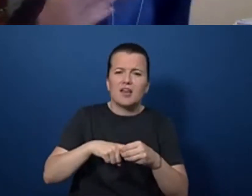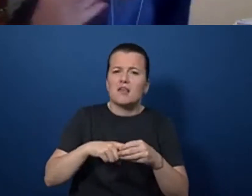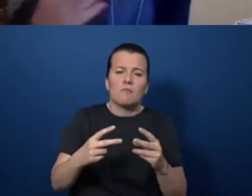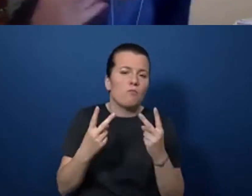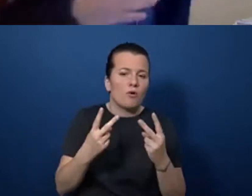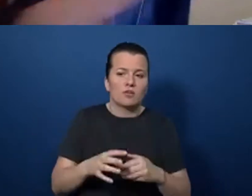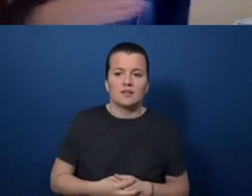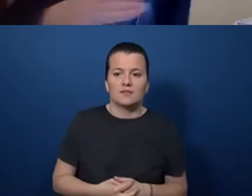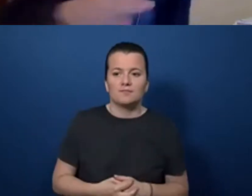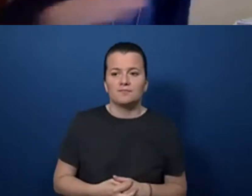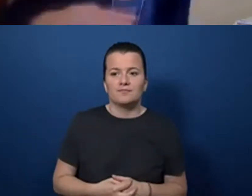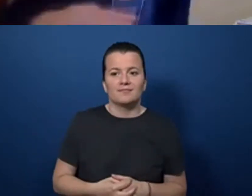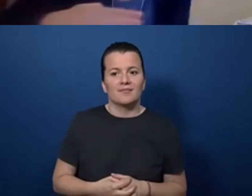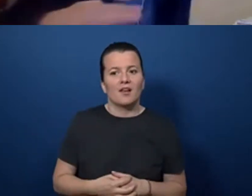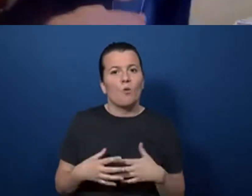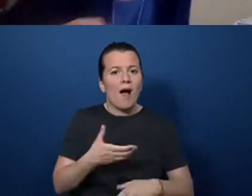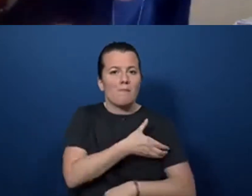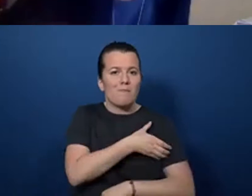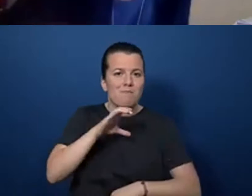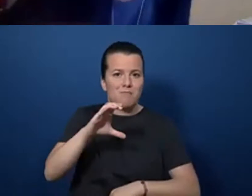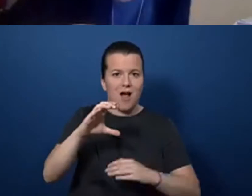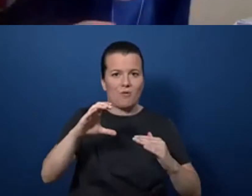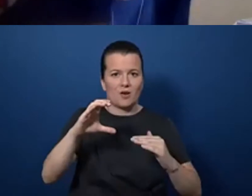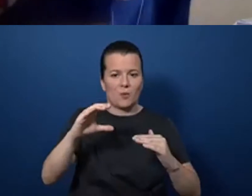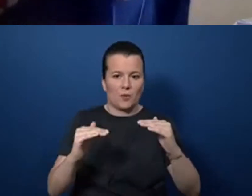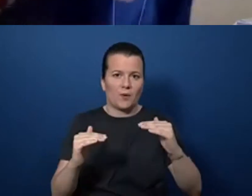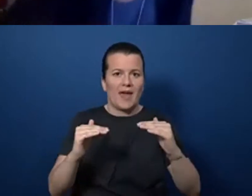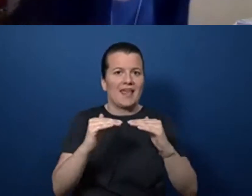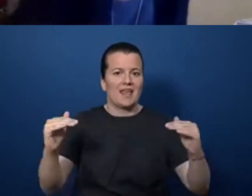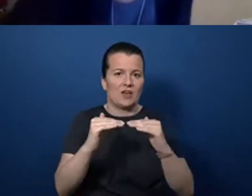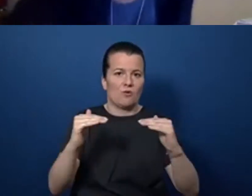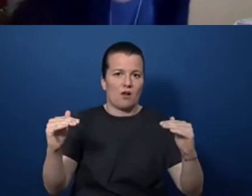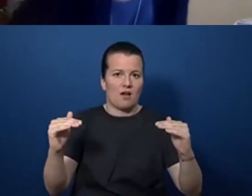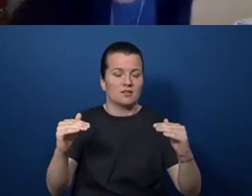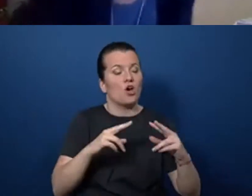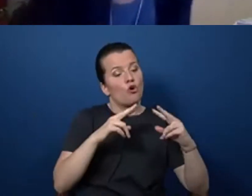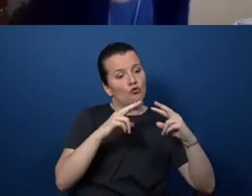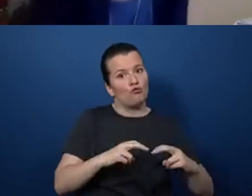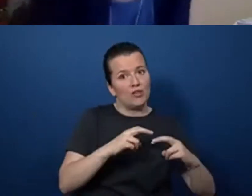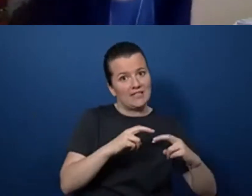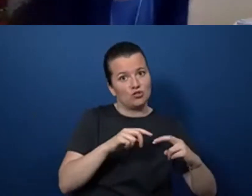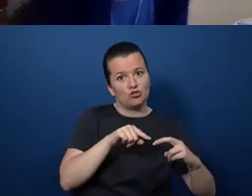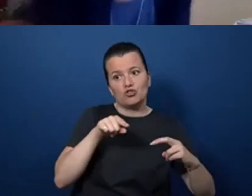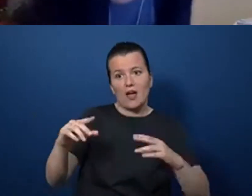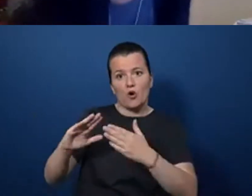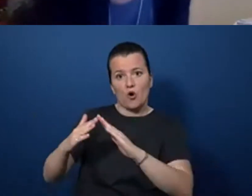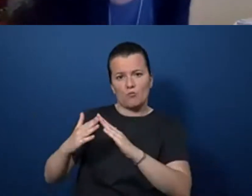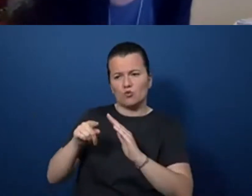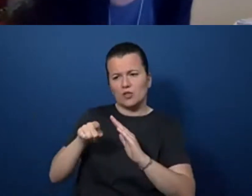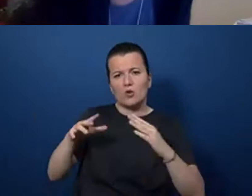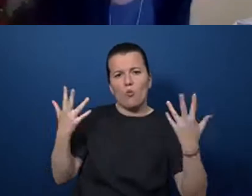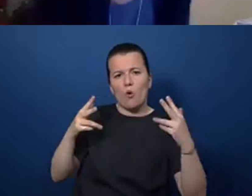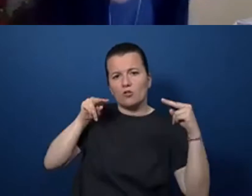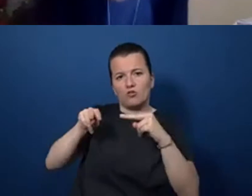or equalising power between researchers and the community that they're researching with, in this case, young people